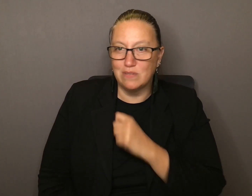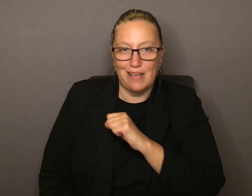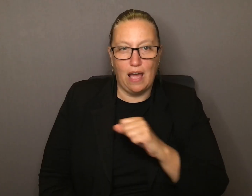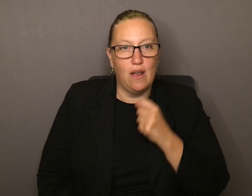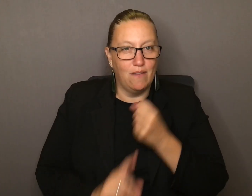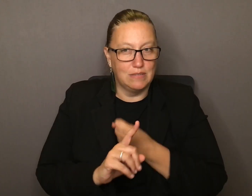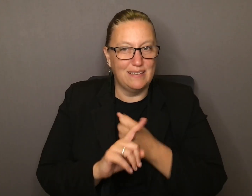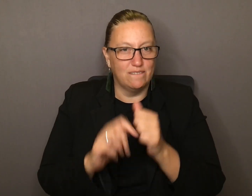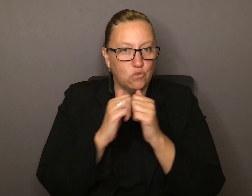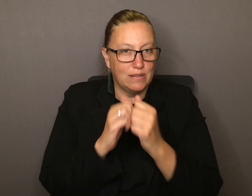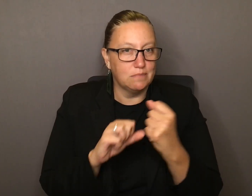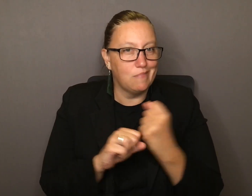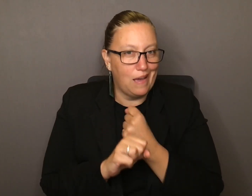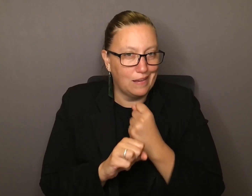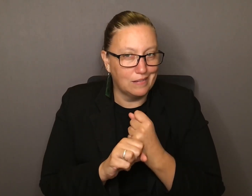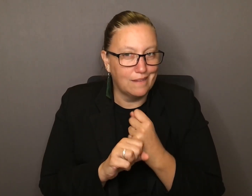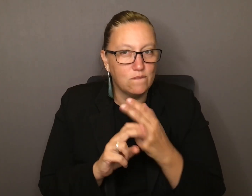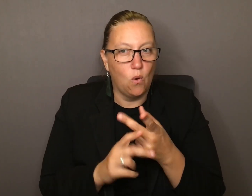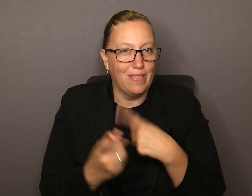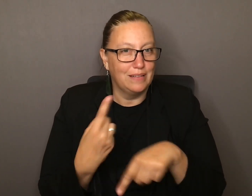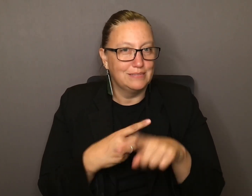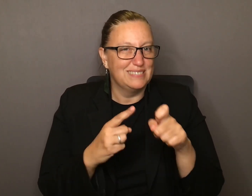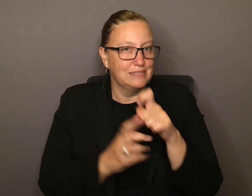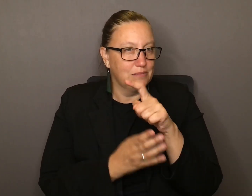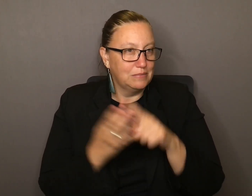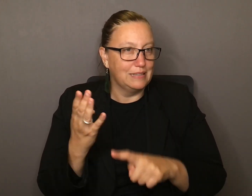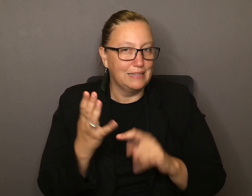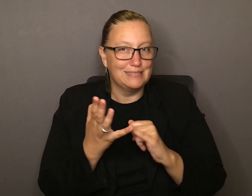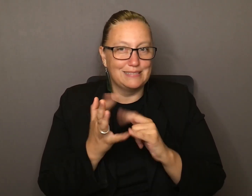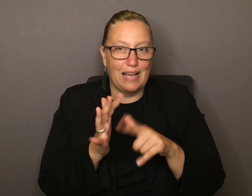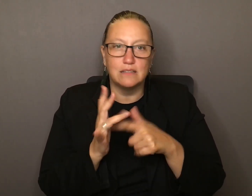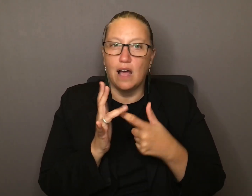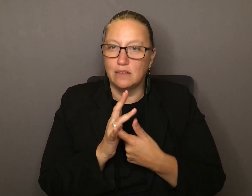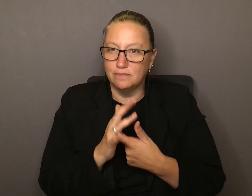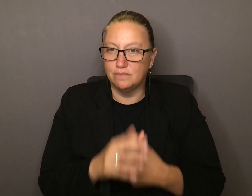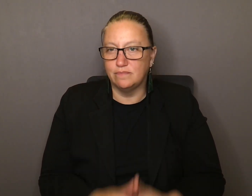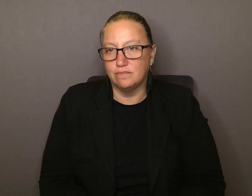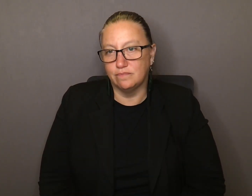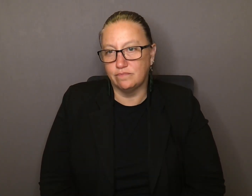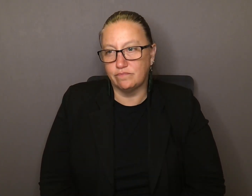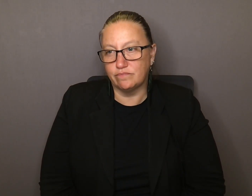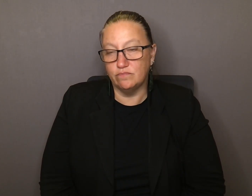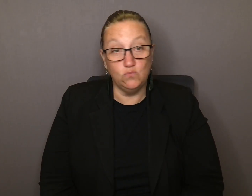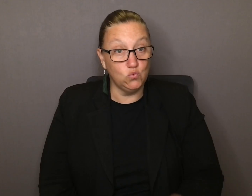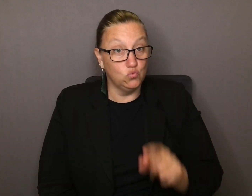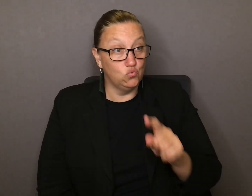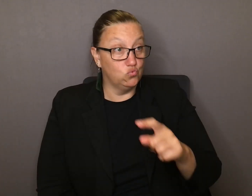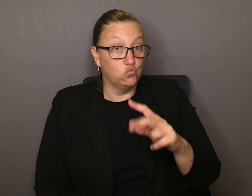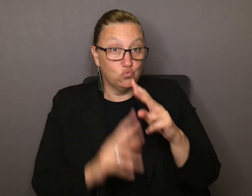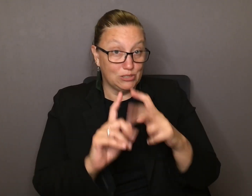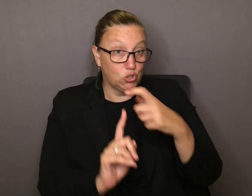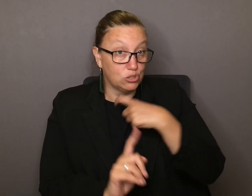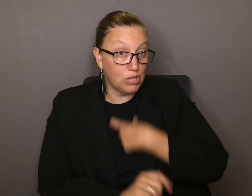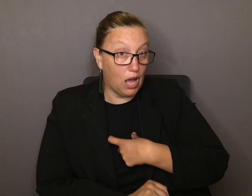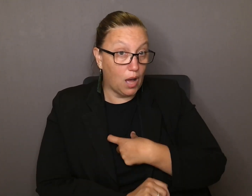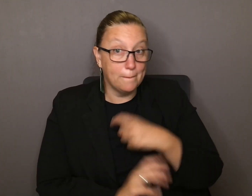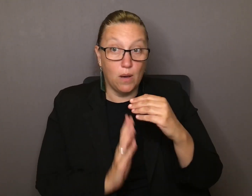in the landscape of the disability sector. If as a researcher or policy professional you're wondering where